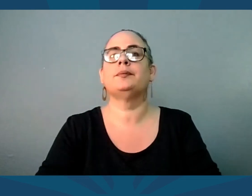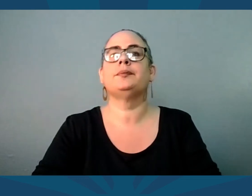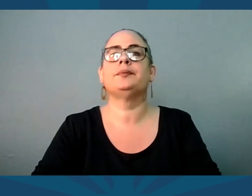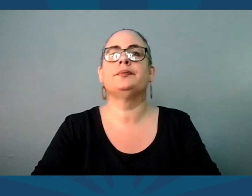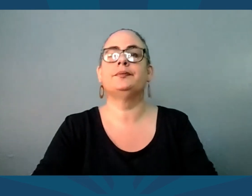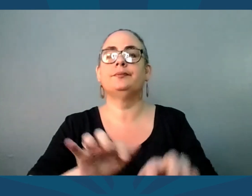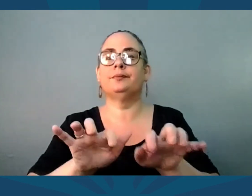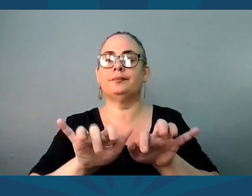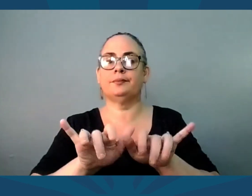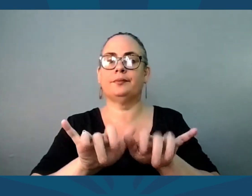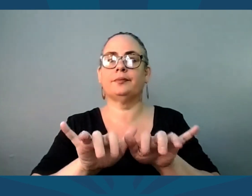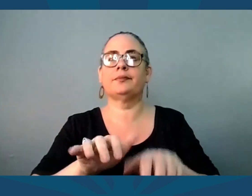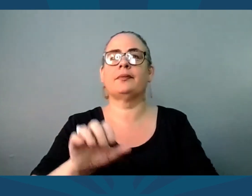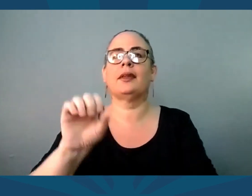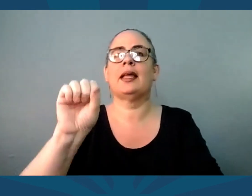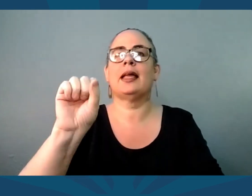520-375-7934.